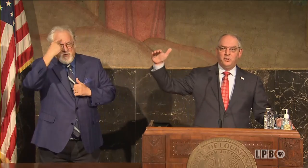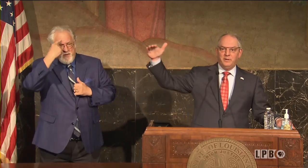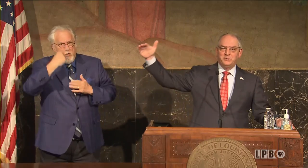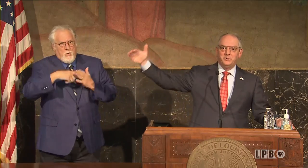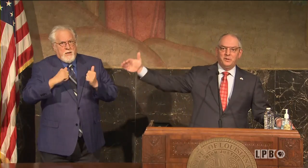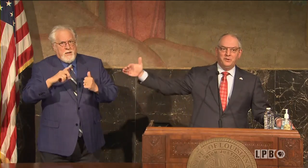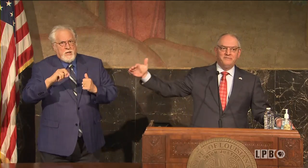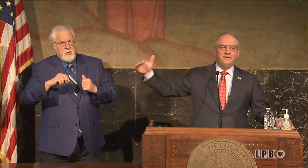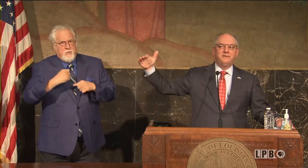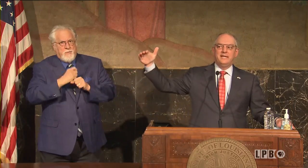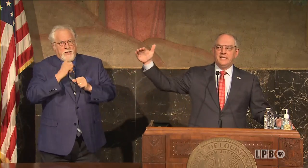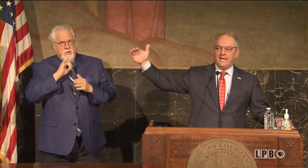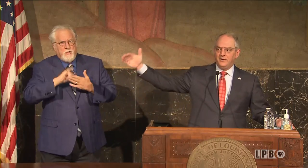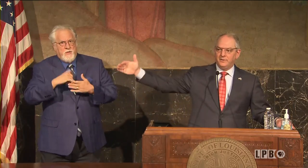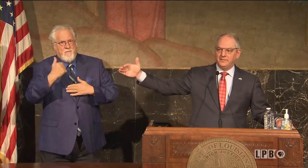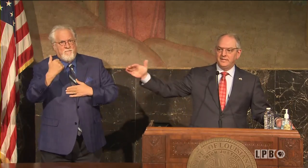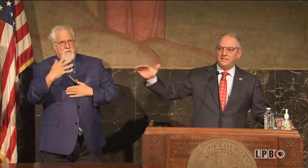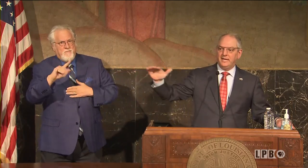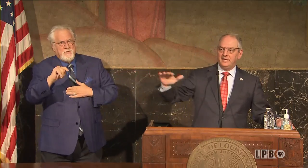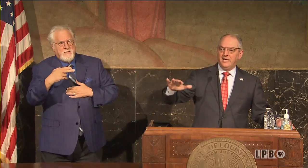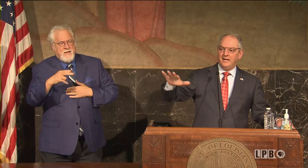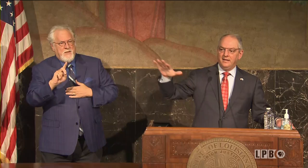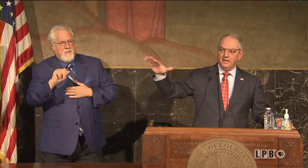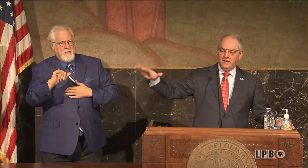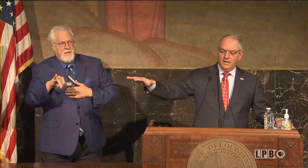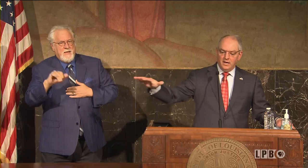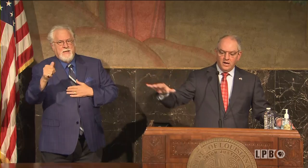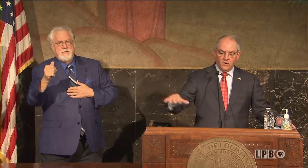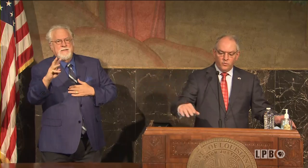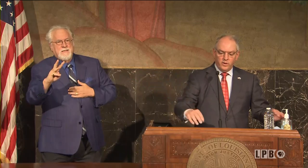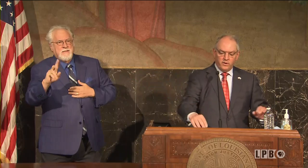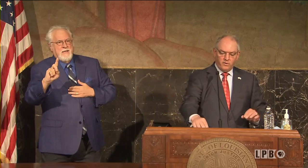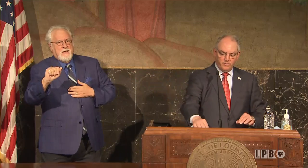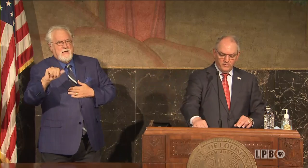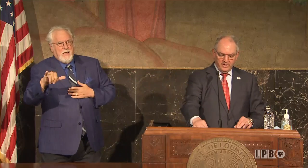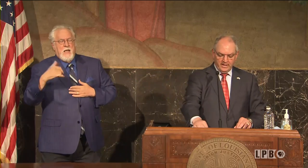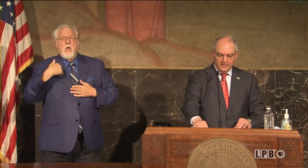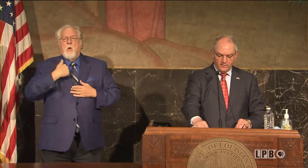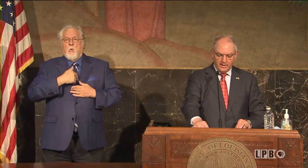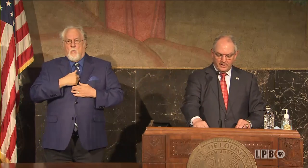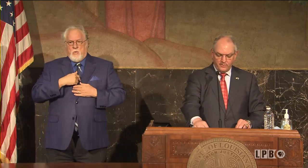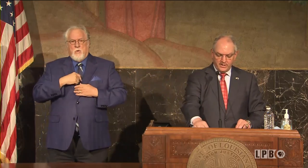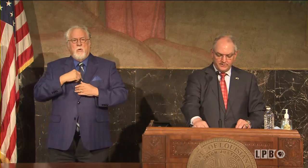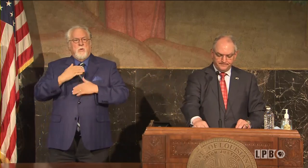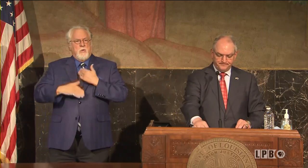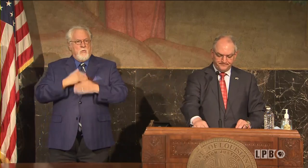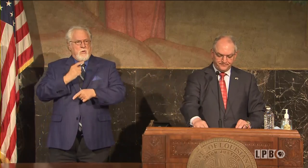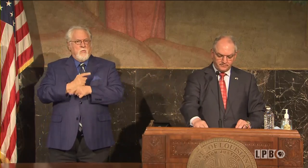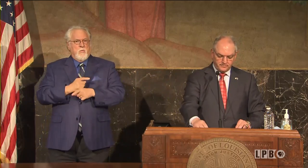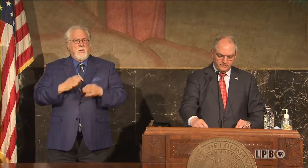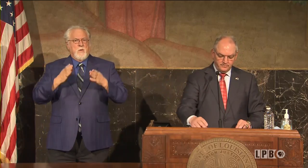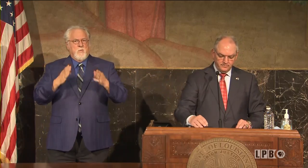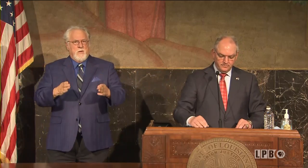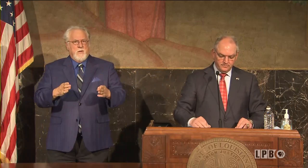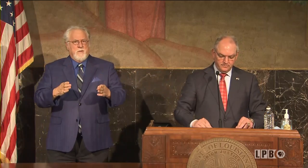can we do to make sure that on the 15th day and on the 16th day we are moving in the right direction.